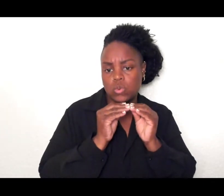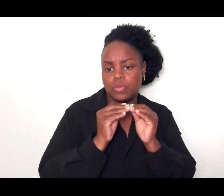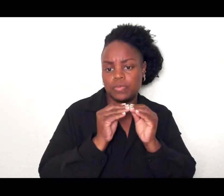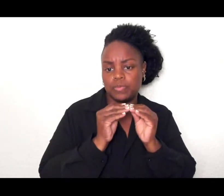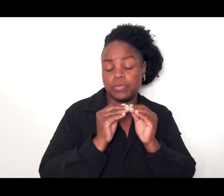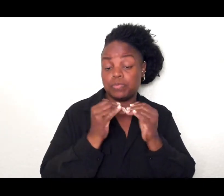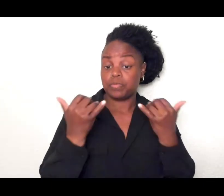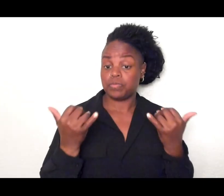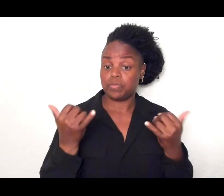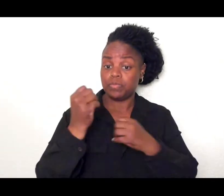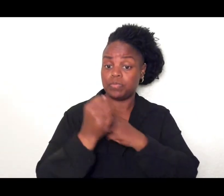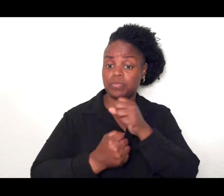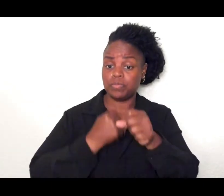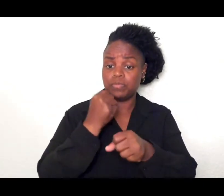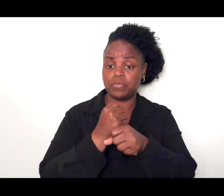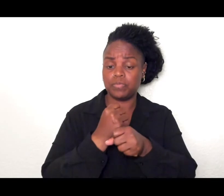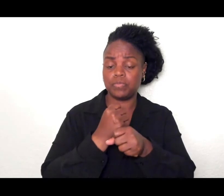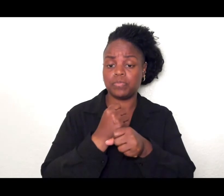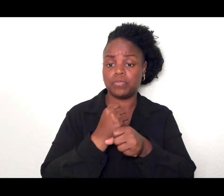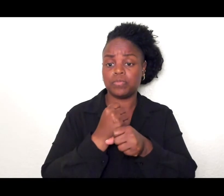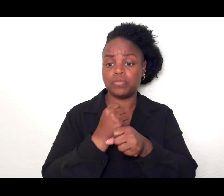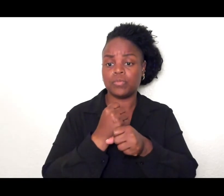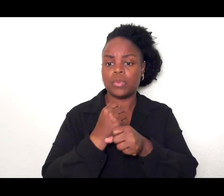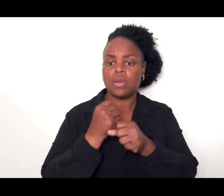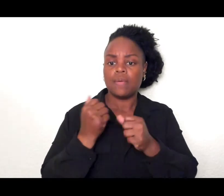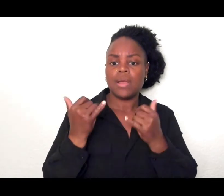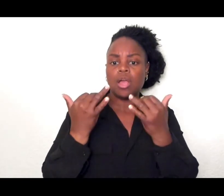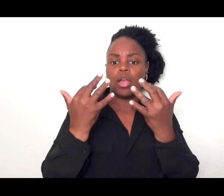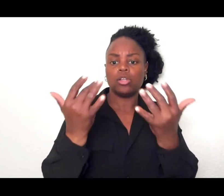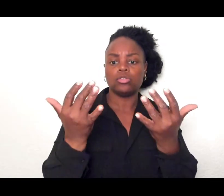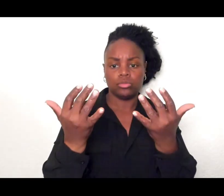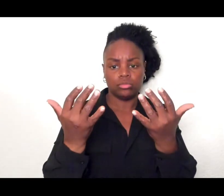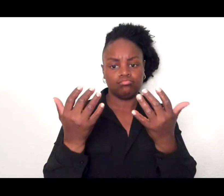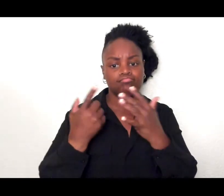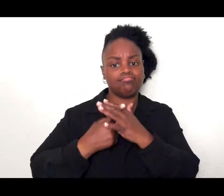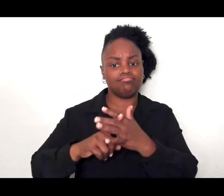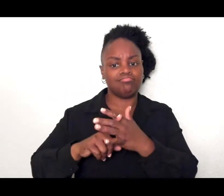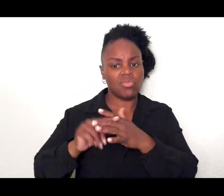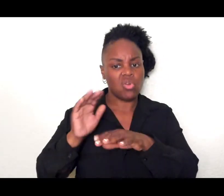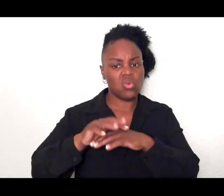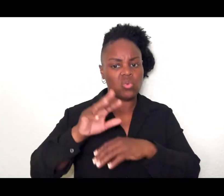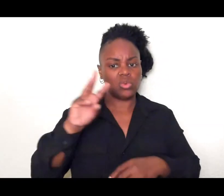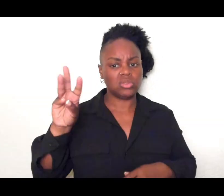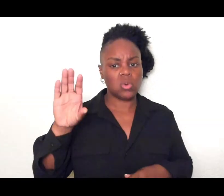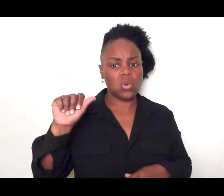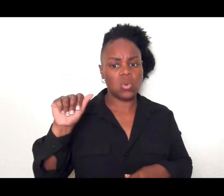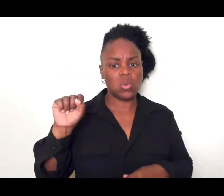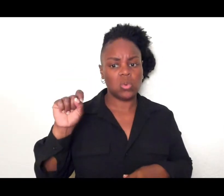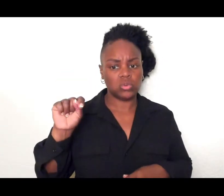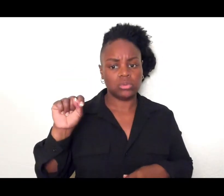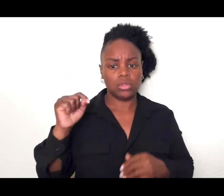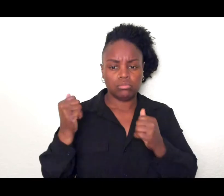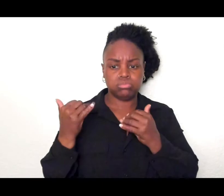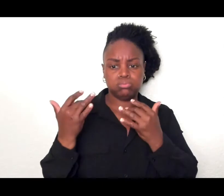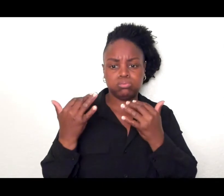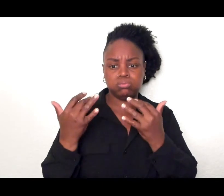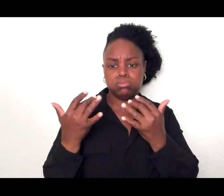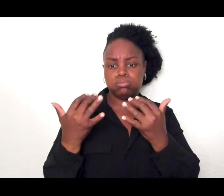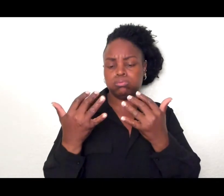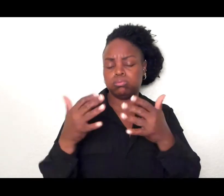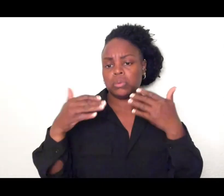Instead, we let other people be responsible for taking care of the world, and we do the same old things. Climate chaos